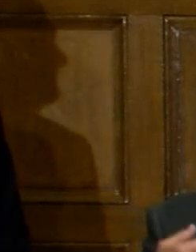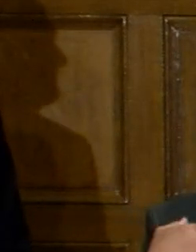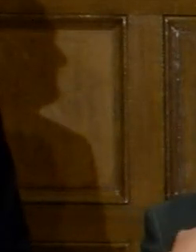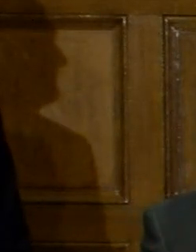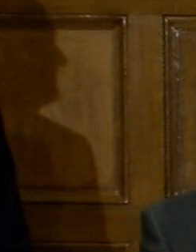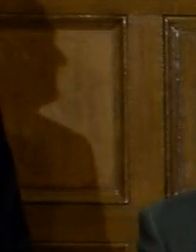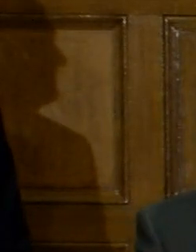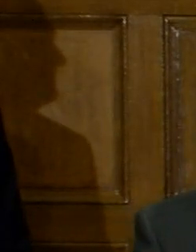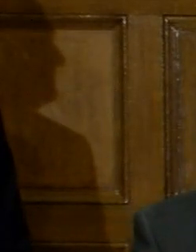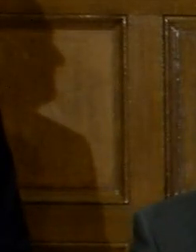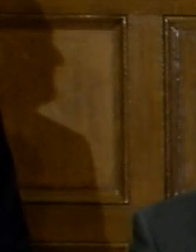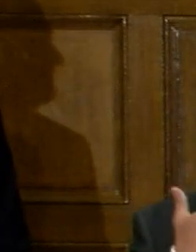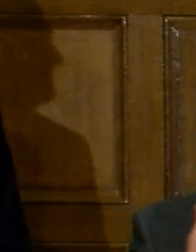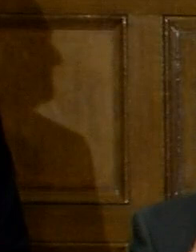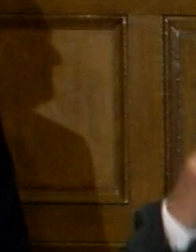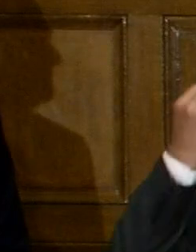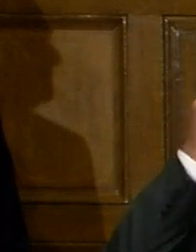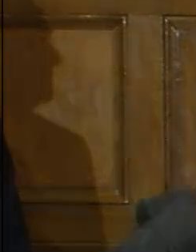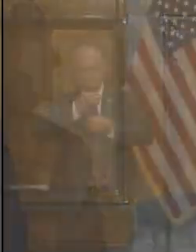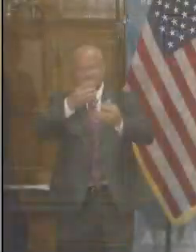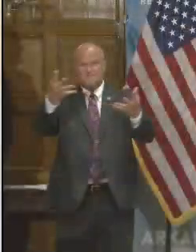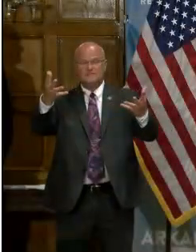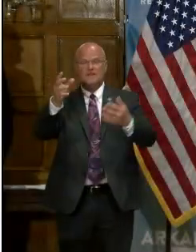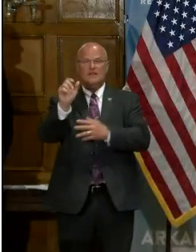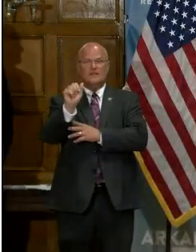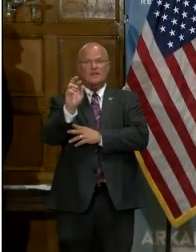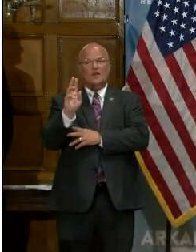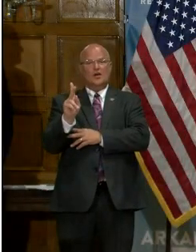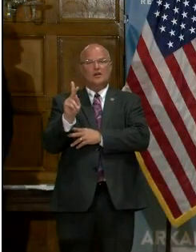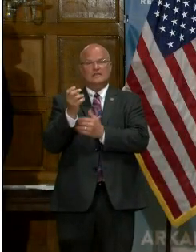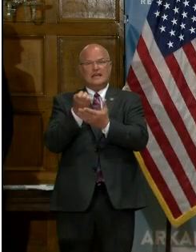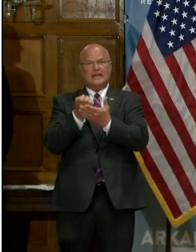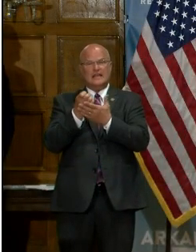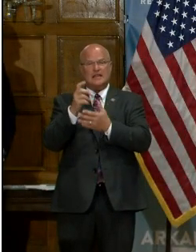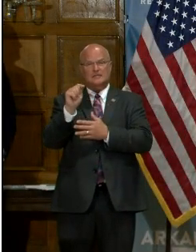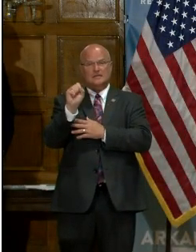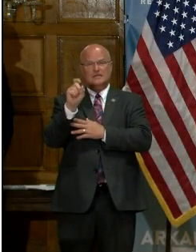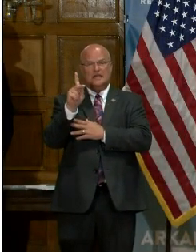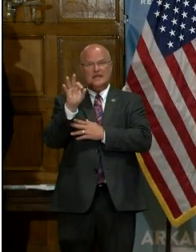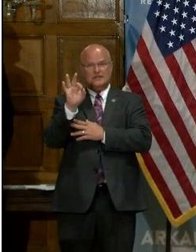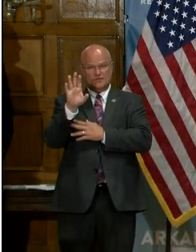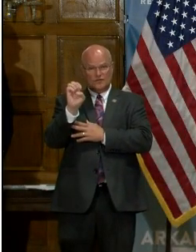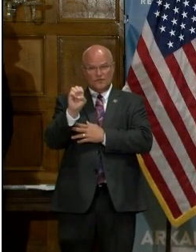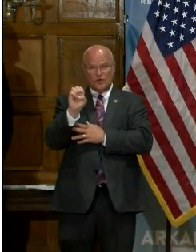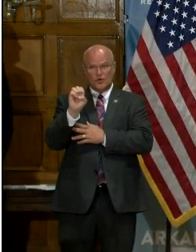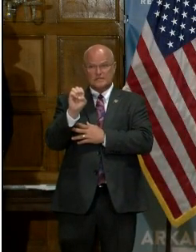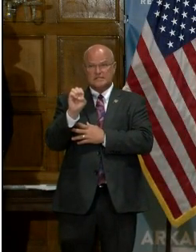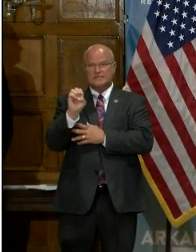We are delighted to present the Arkansas Economic Task Force